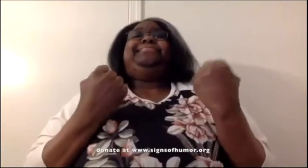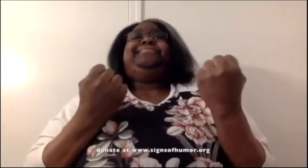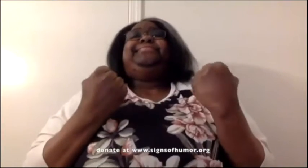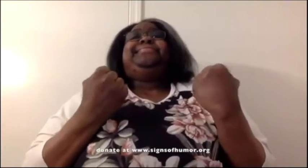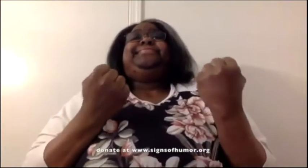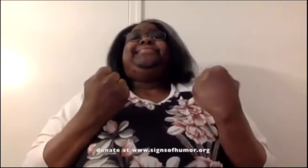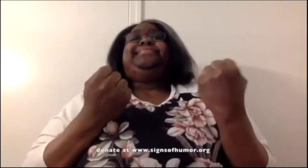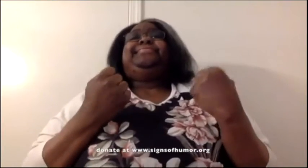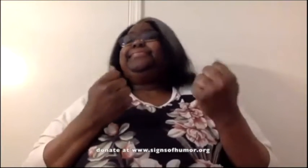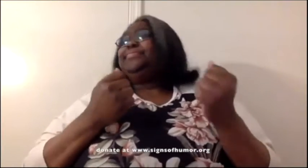went on our way.